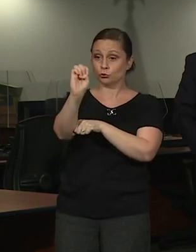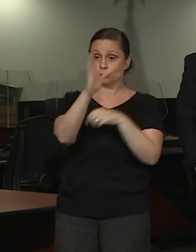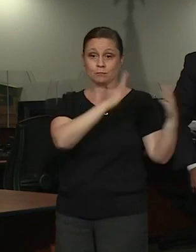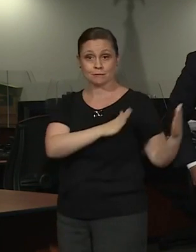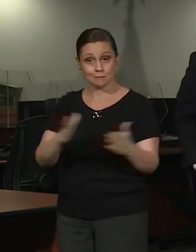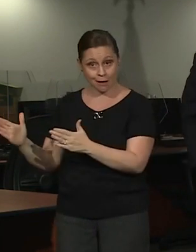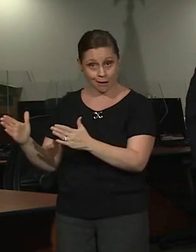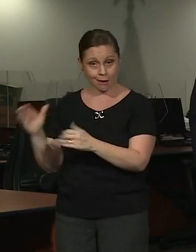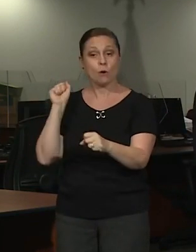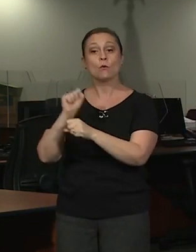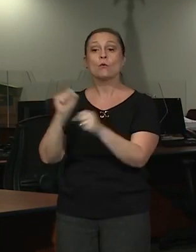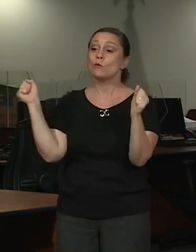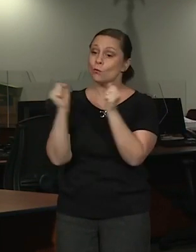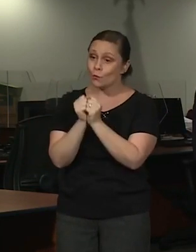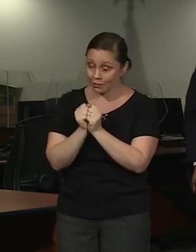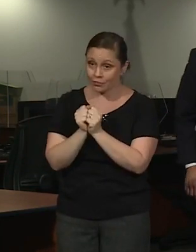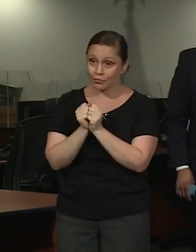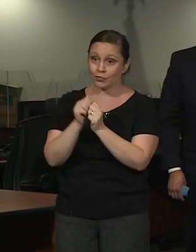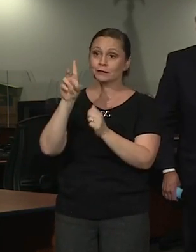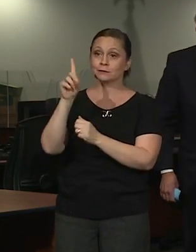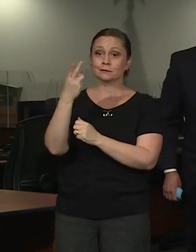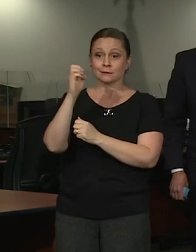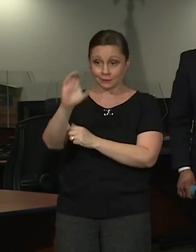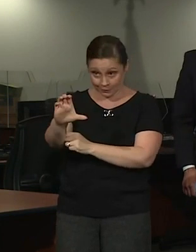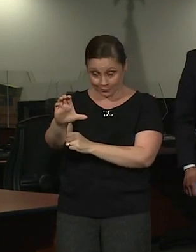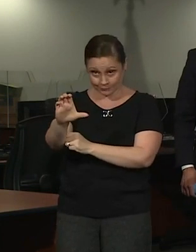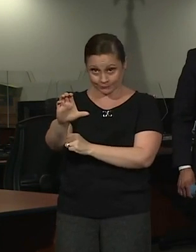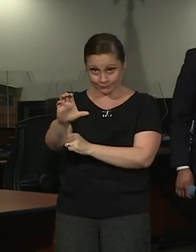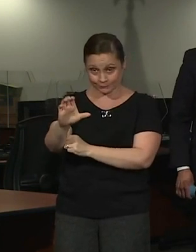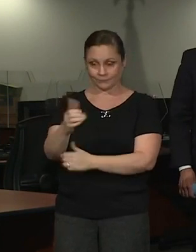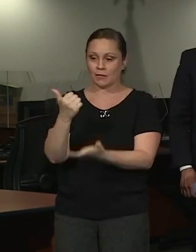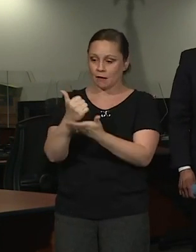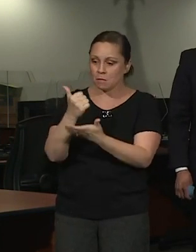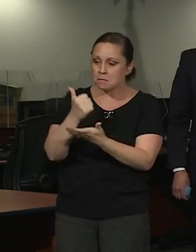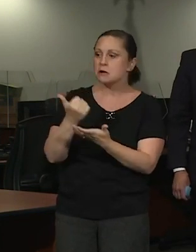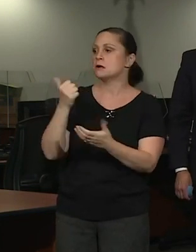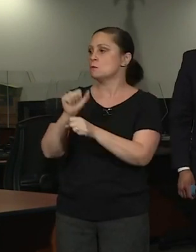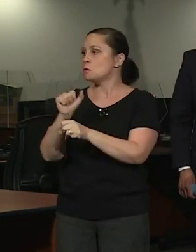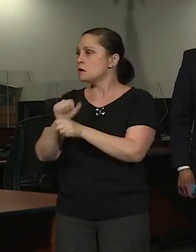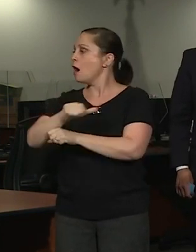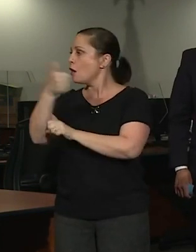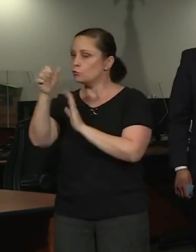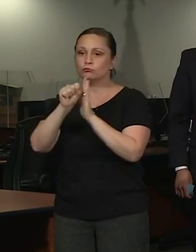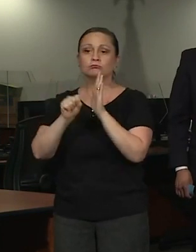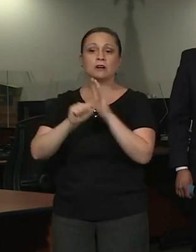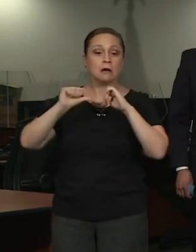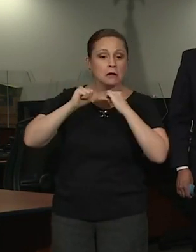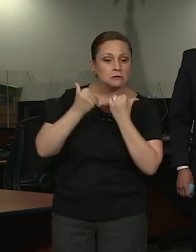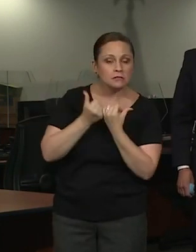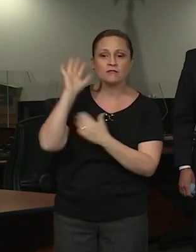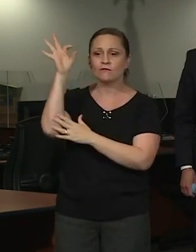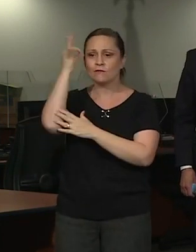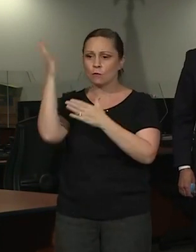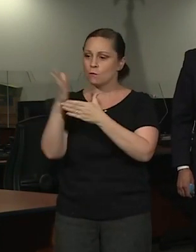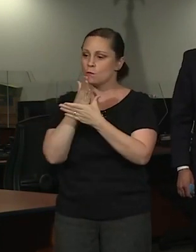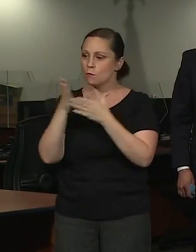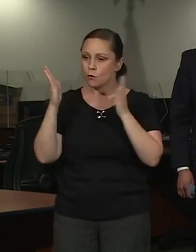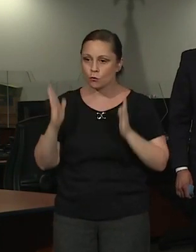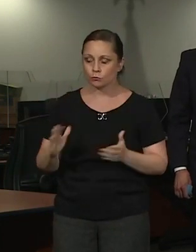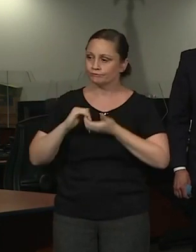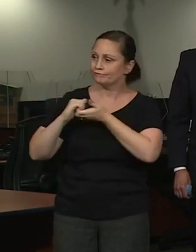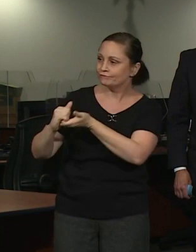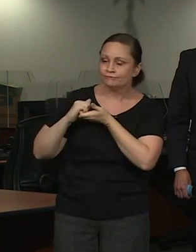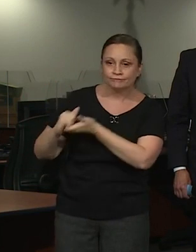working with the Department of Health and Environmental Control, working with other state agencies, with federal partners, and with,